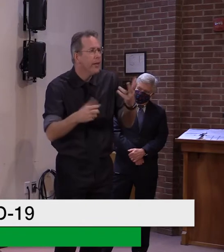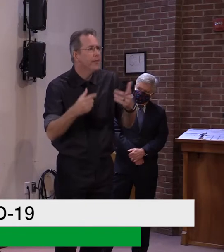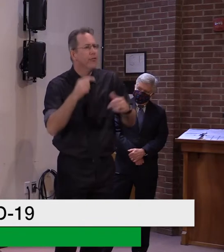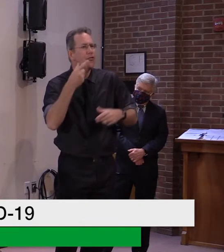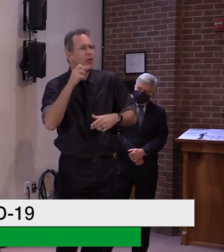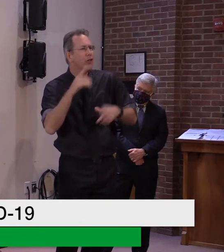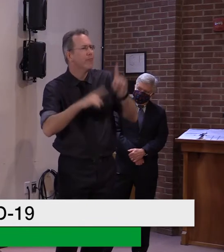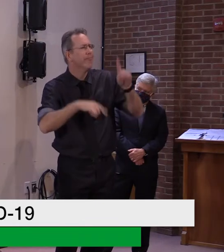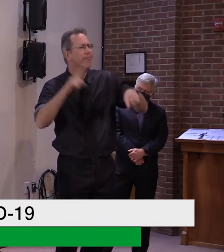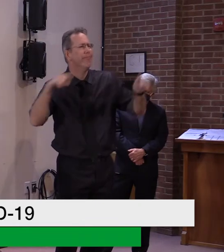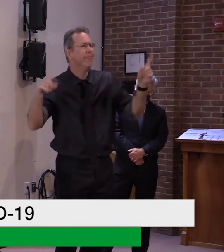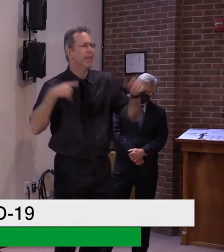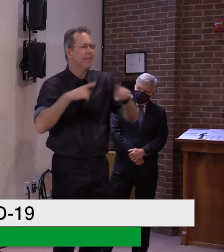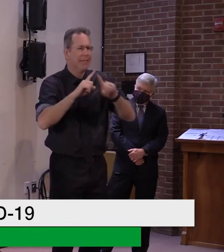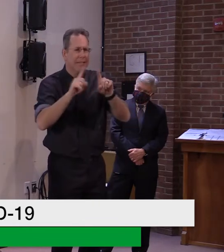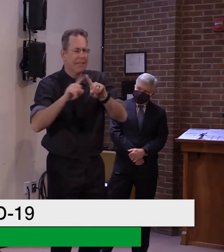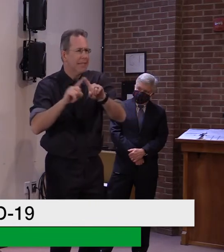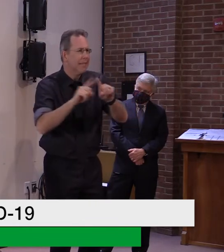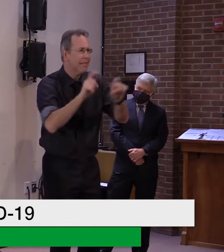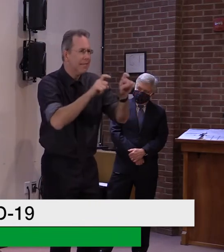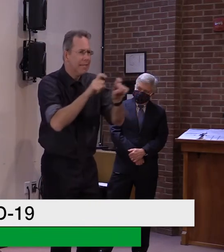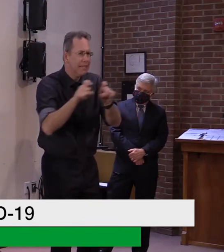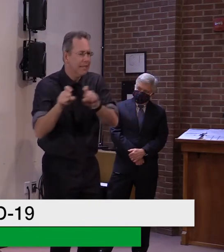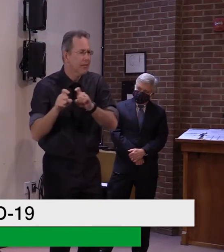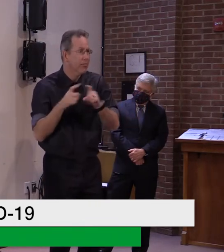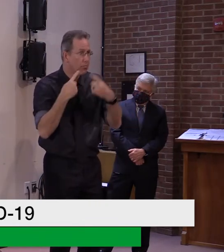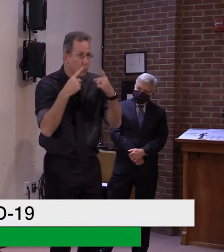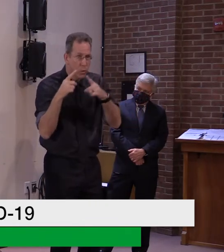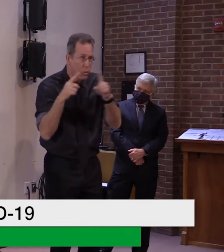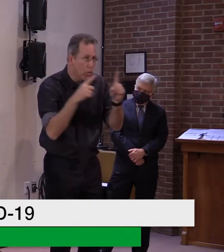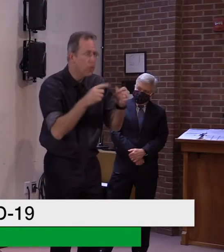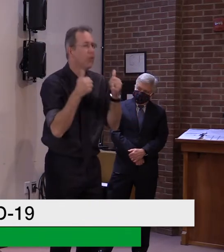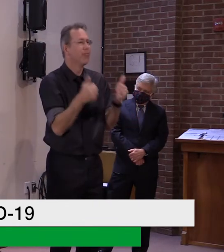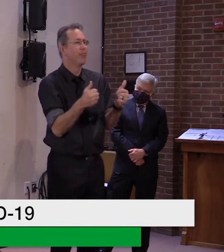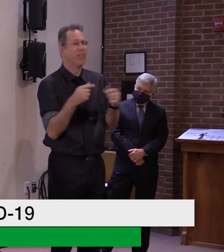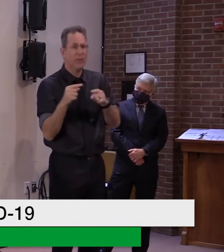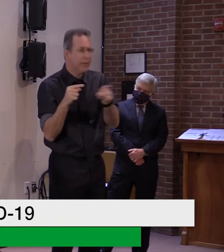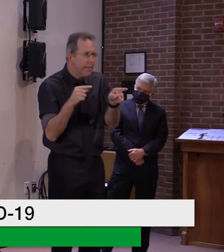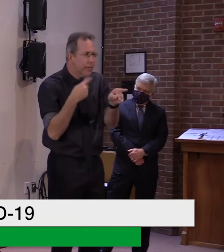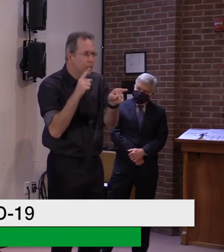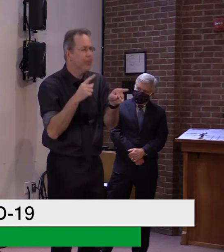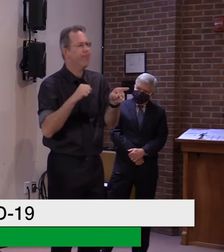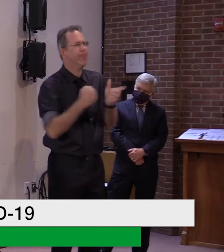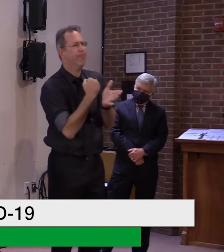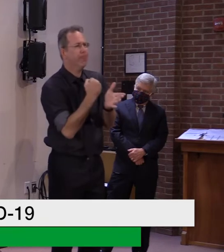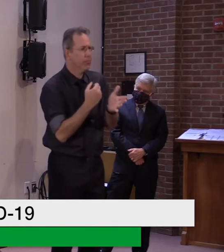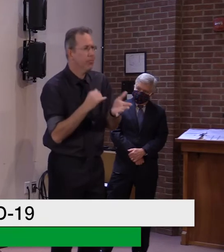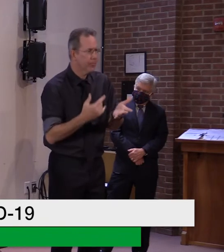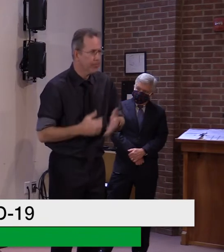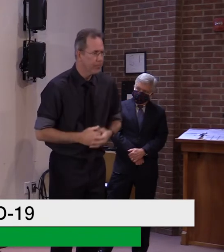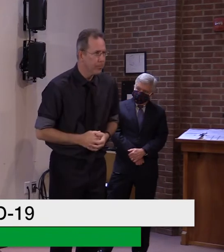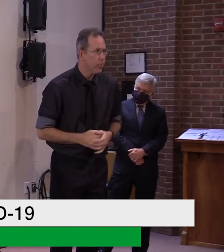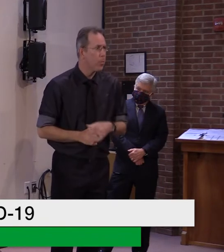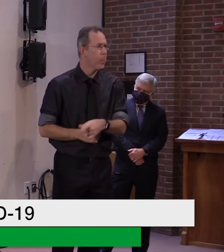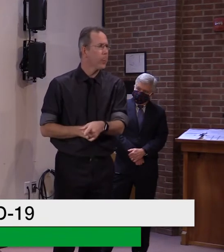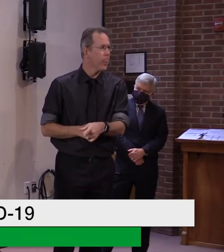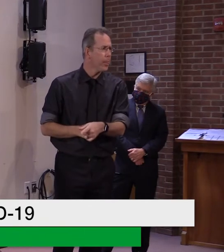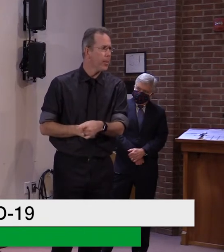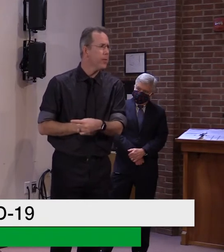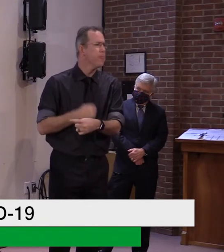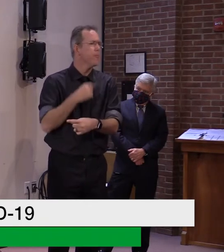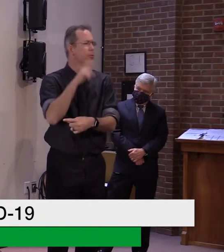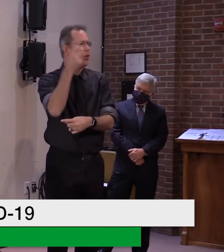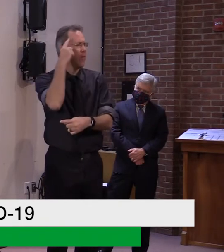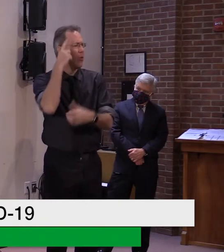thank you um i just i just want to clarify one thing just to be sure and maybe uh commissioner shirling i can answer part of that but